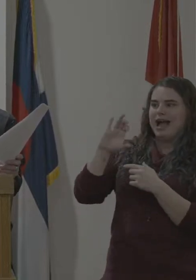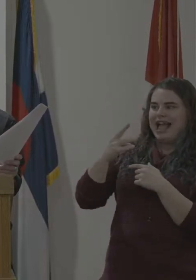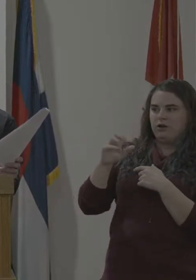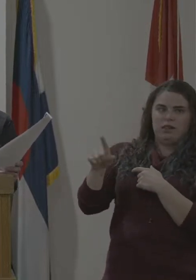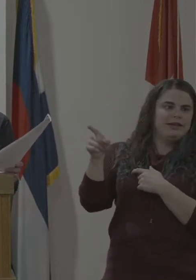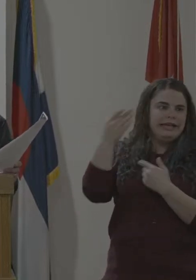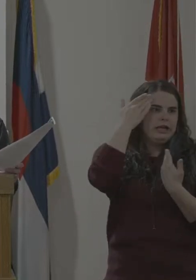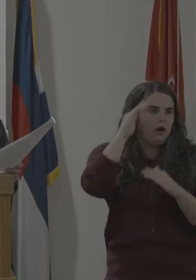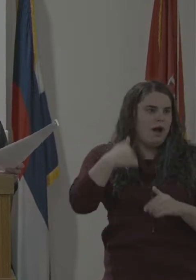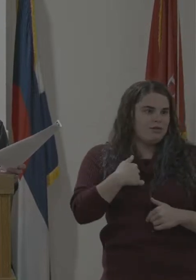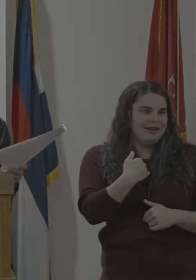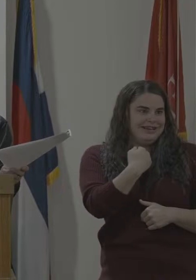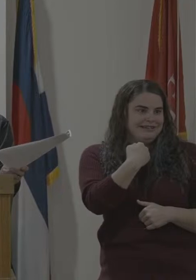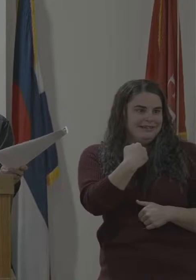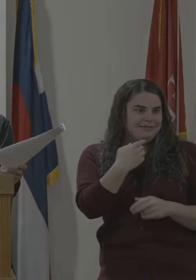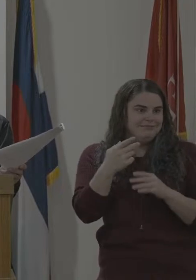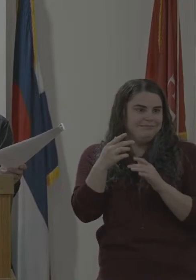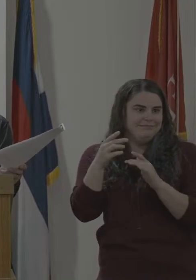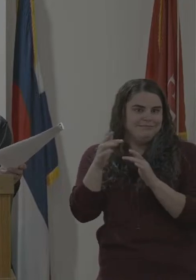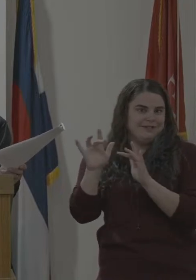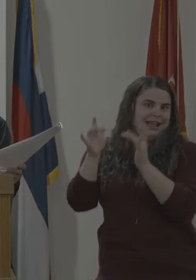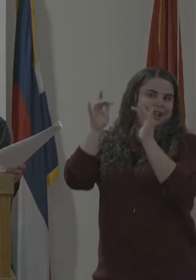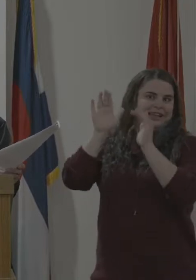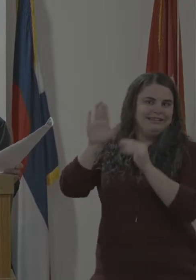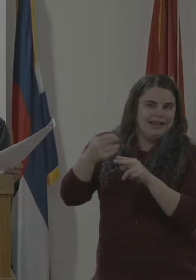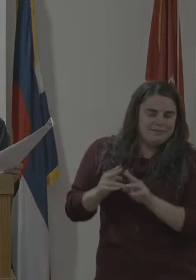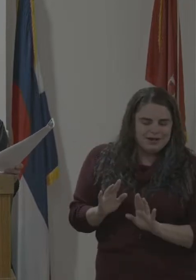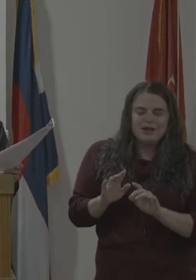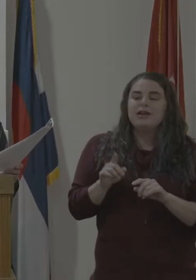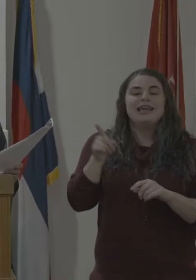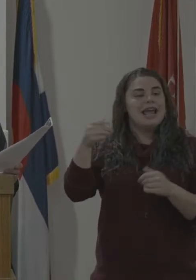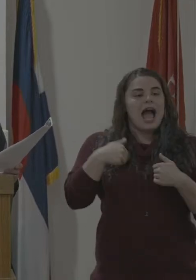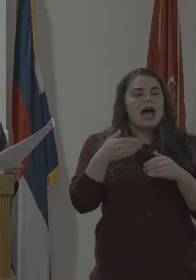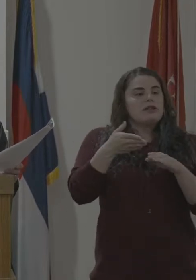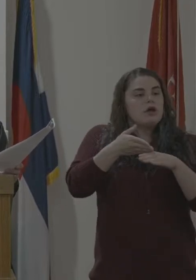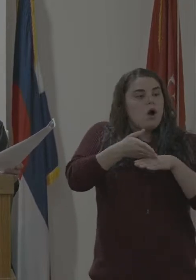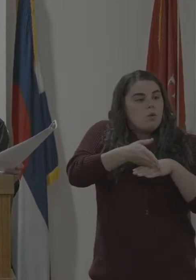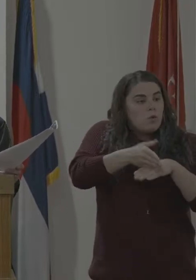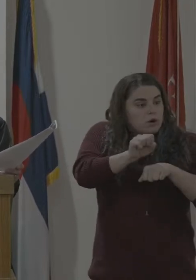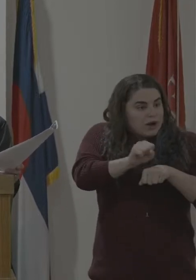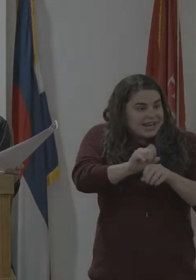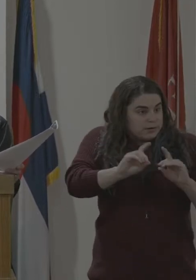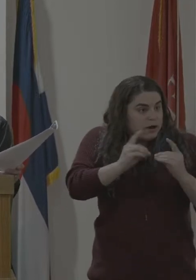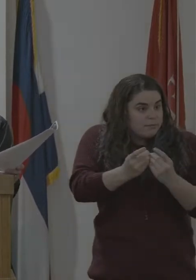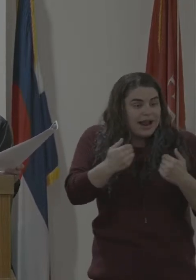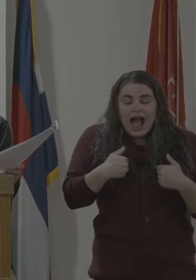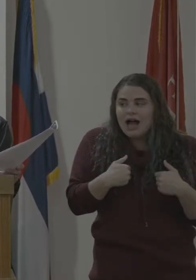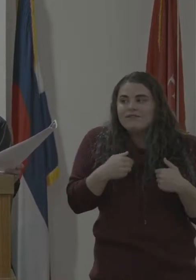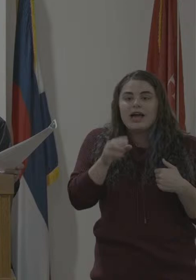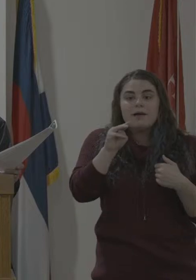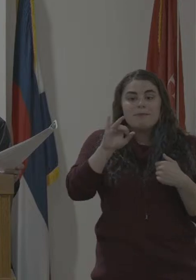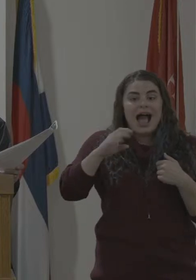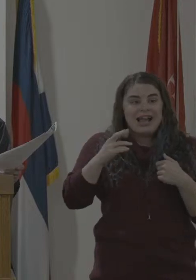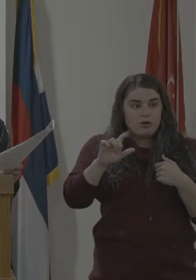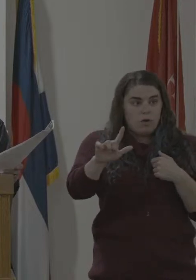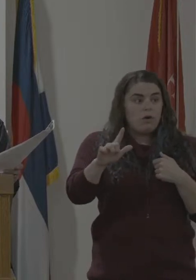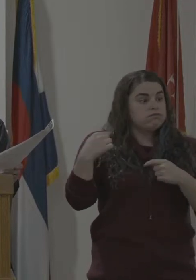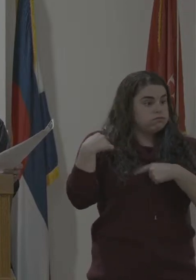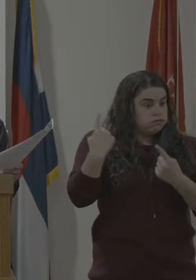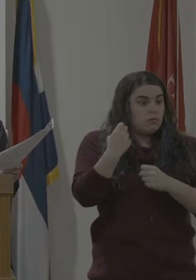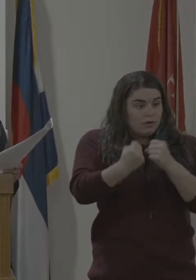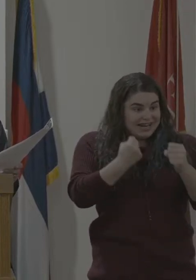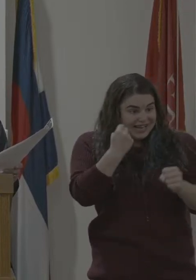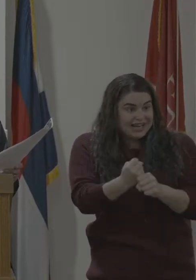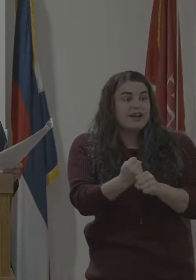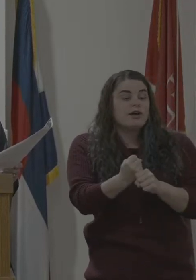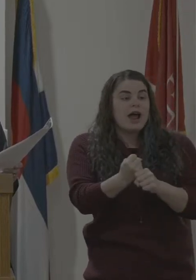So Michael does all of the woodworking here. So we have a woodworking department. And so Michael, for the last year, has been photographing all